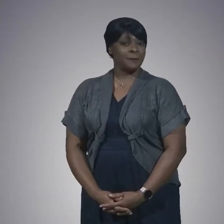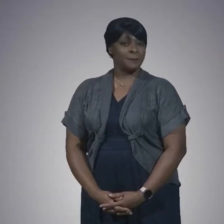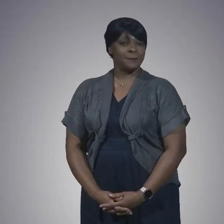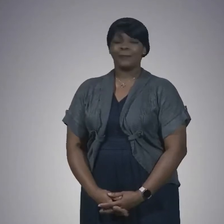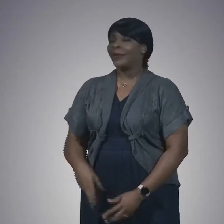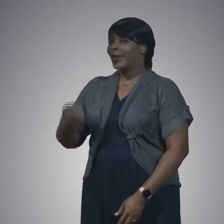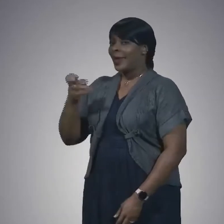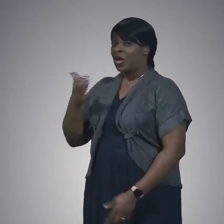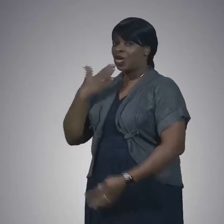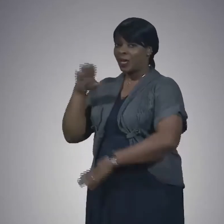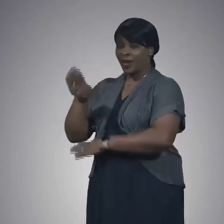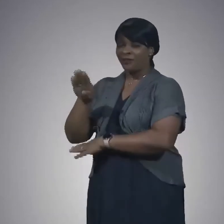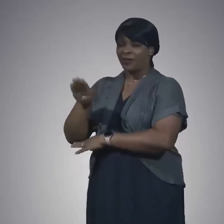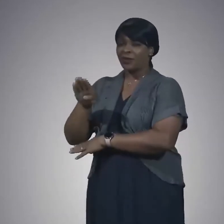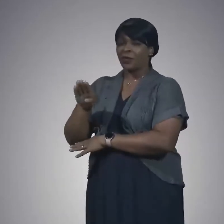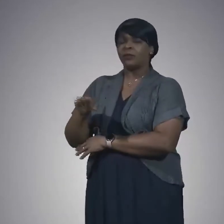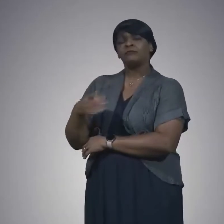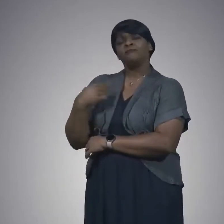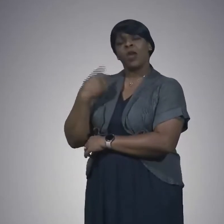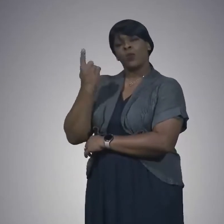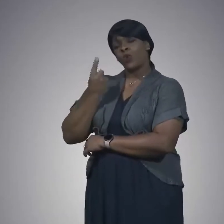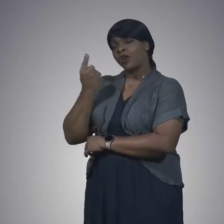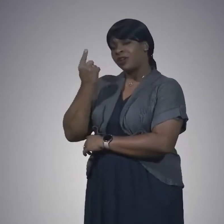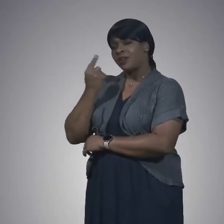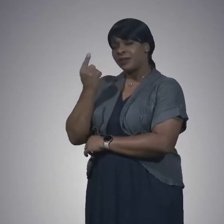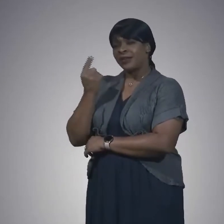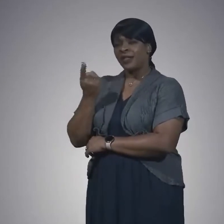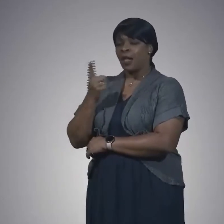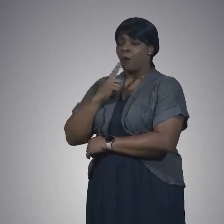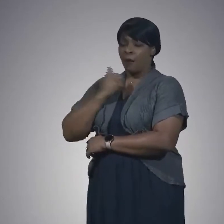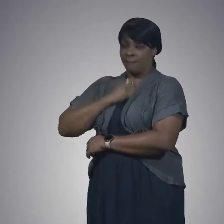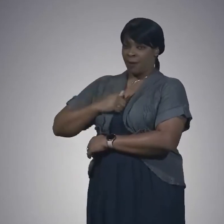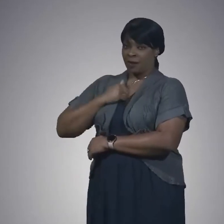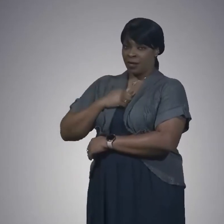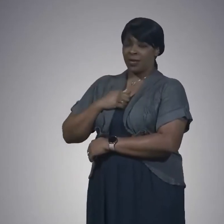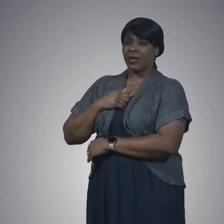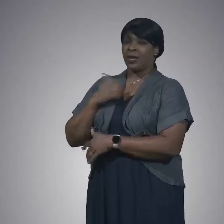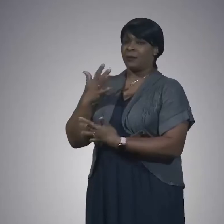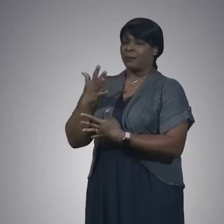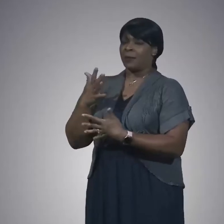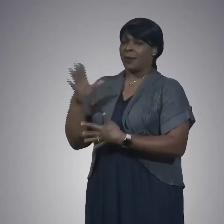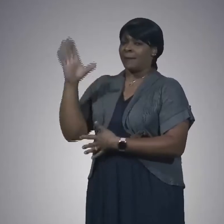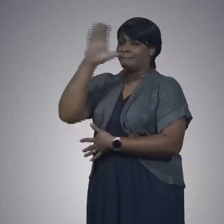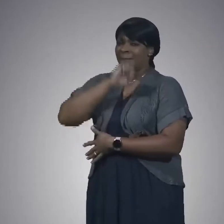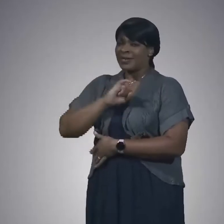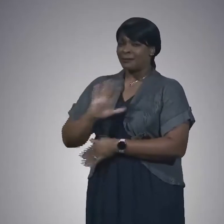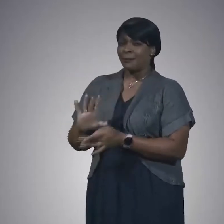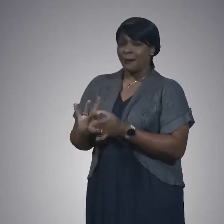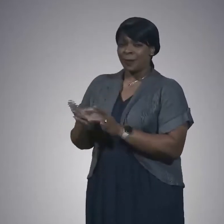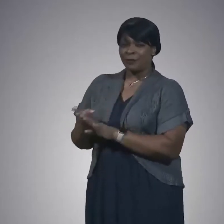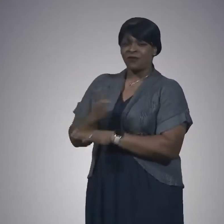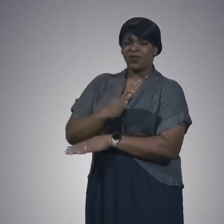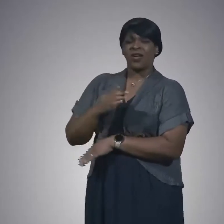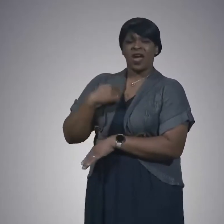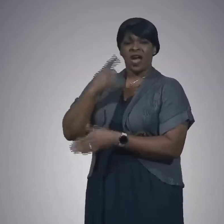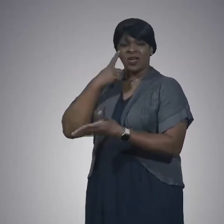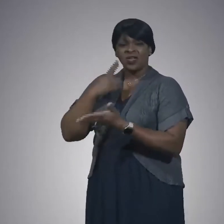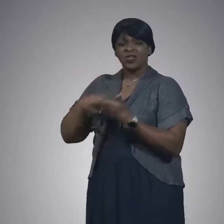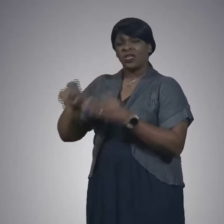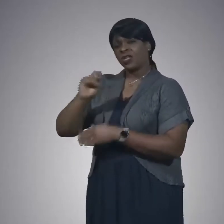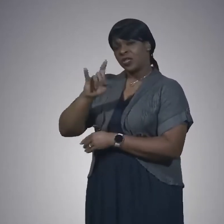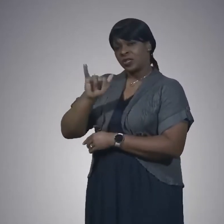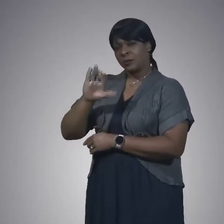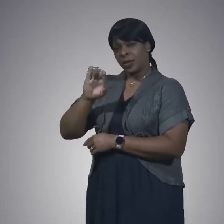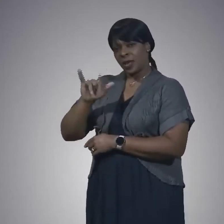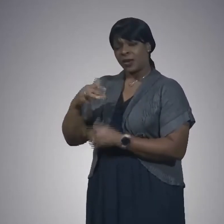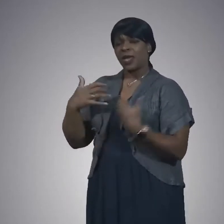Hey, good afternoon. I'm wondering, and I apologize if maybe I mentioned or missed it, but I just checked the Shelby County Health